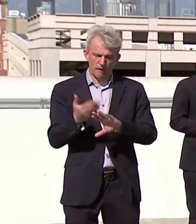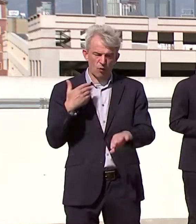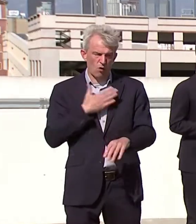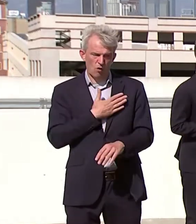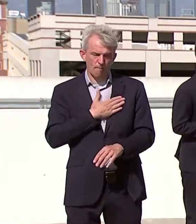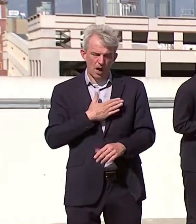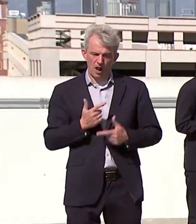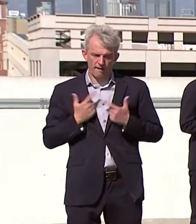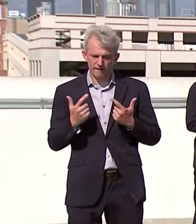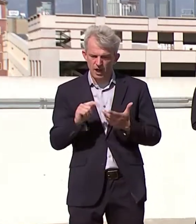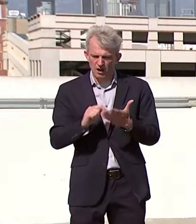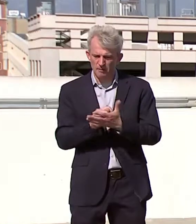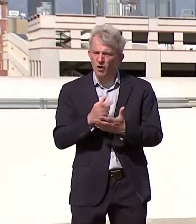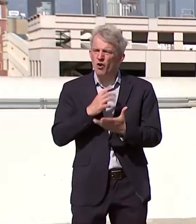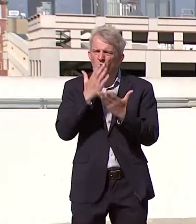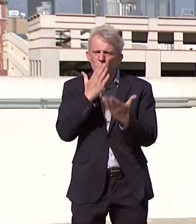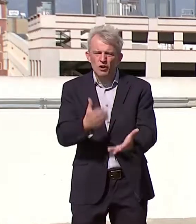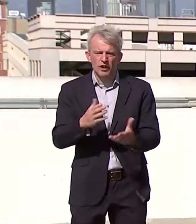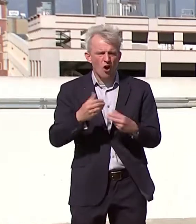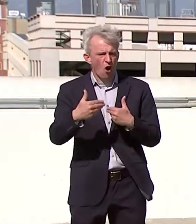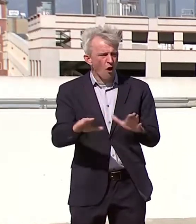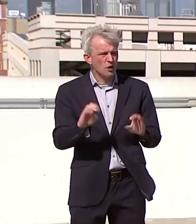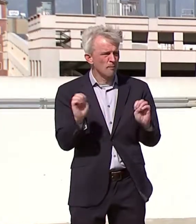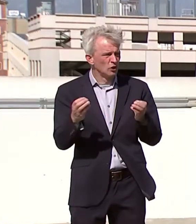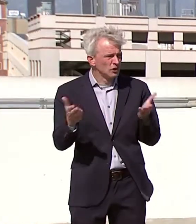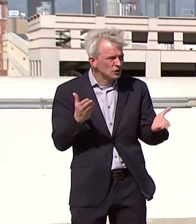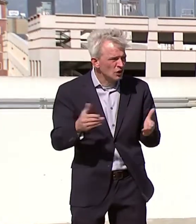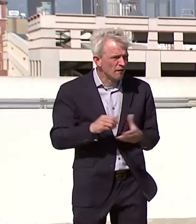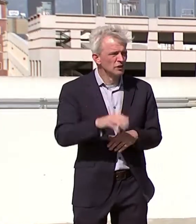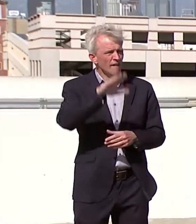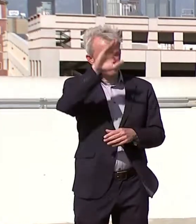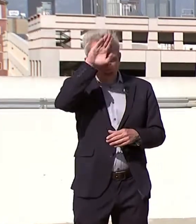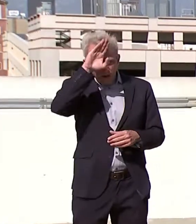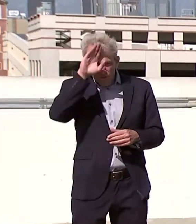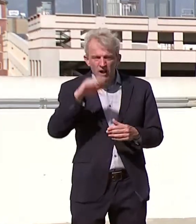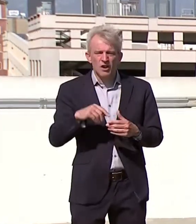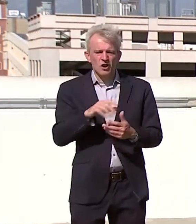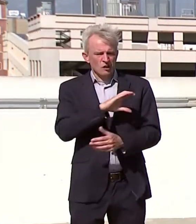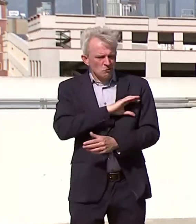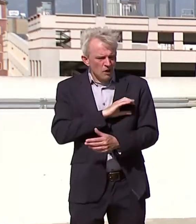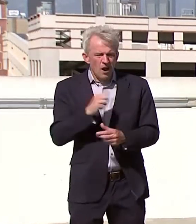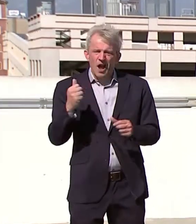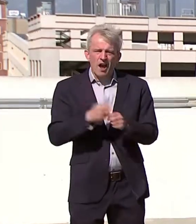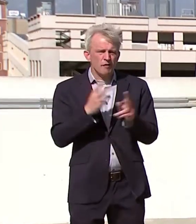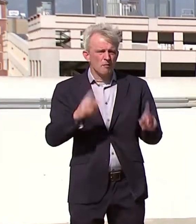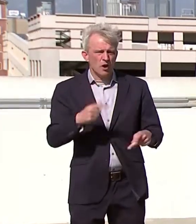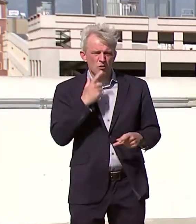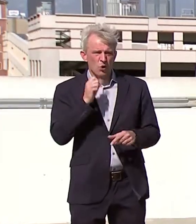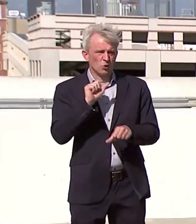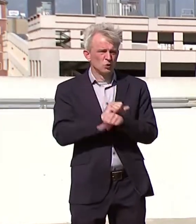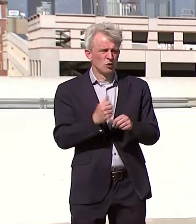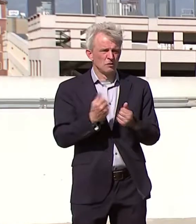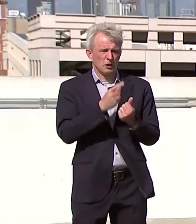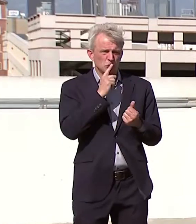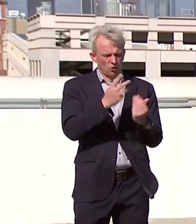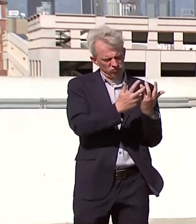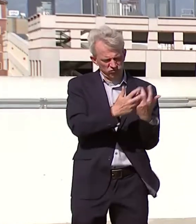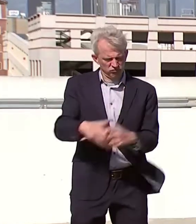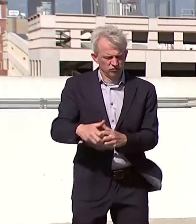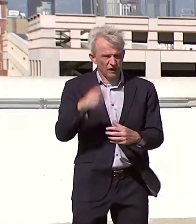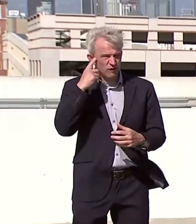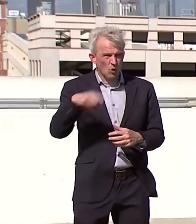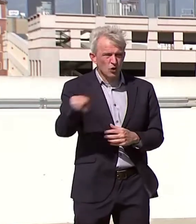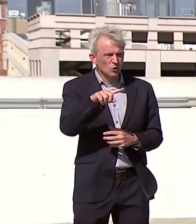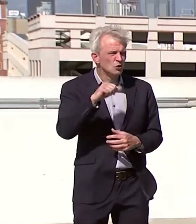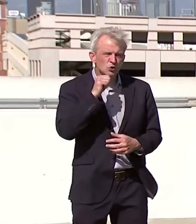thank firefighters, the Office of Emergency Services, everyone who's come together to make this process seamless for you. So don't miss